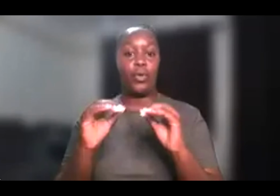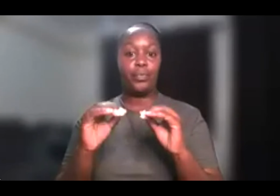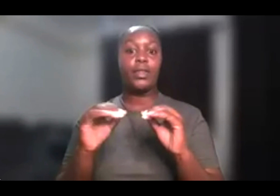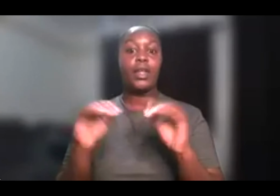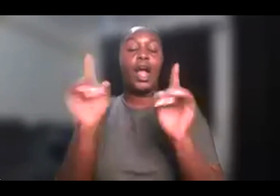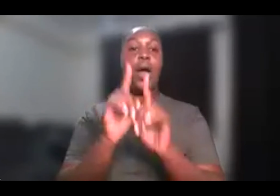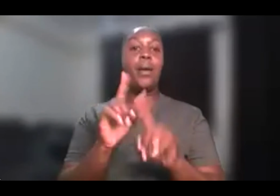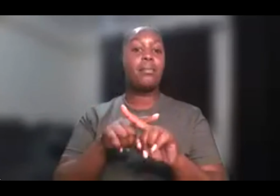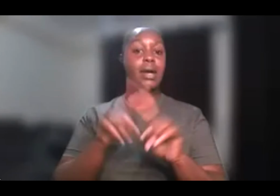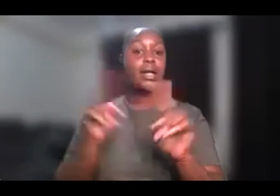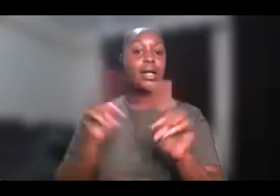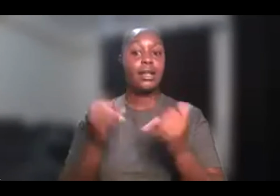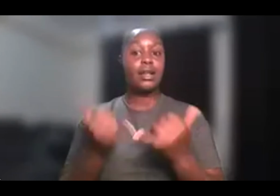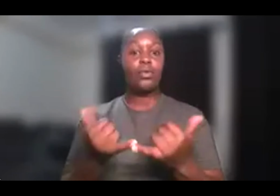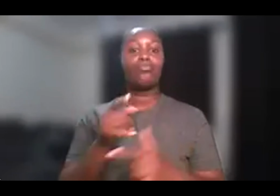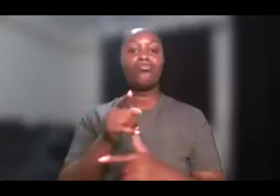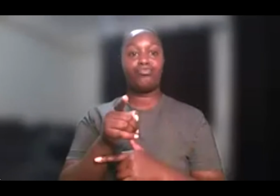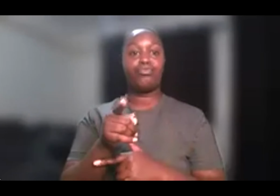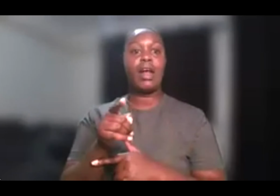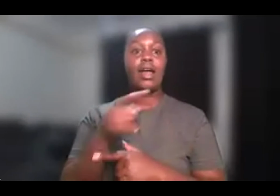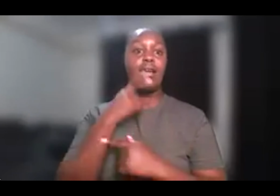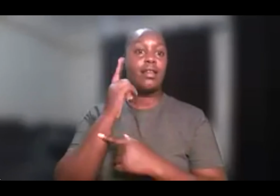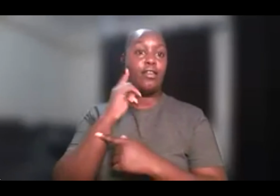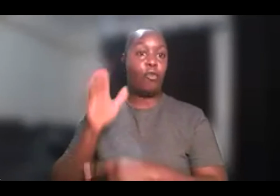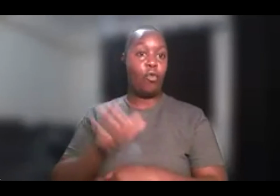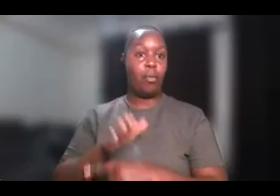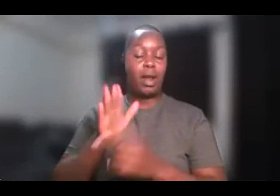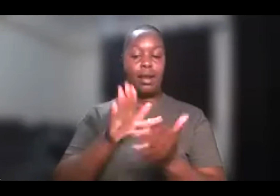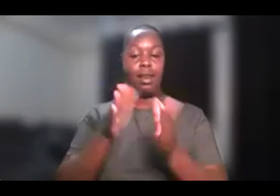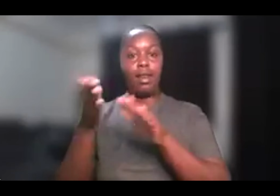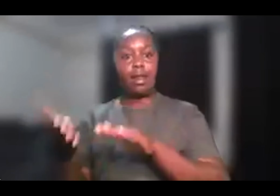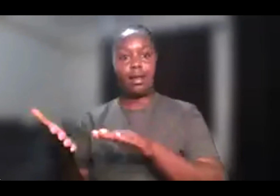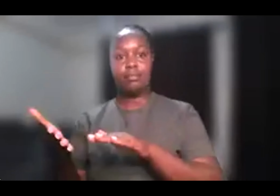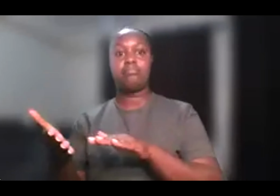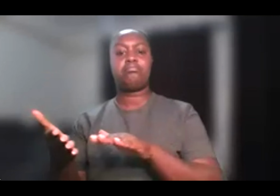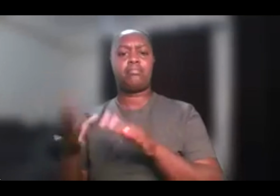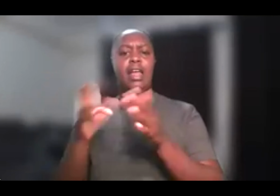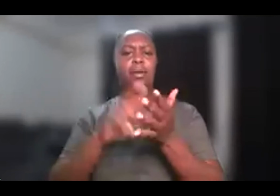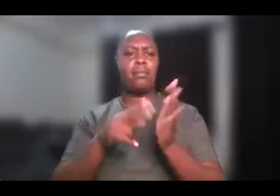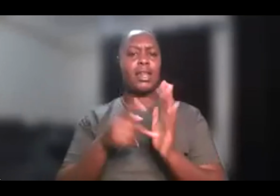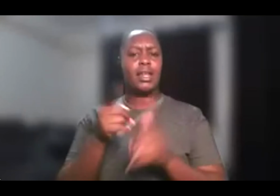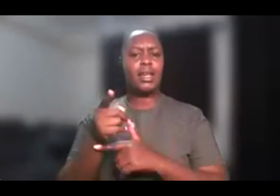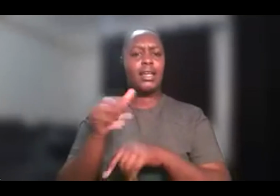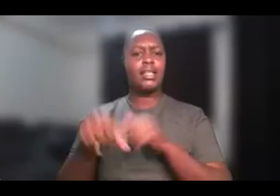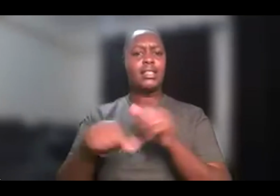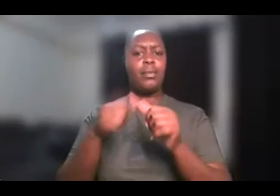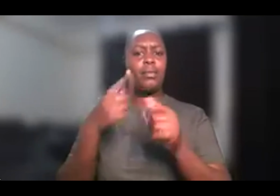she later passed away. So for us, this is not just about translation, it's about safety, dignity, access to